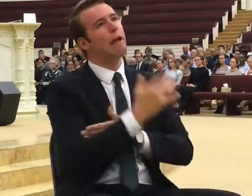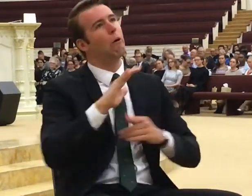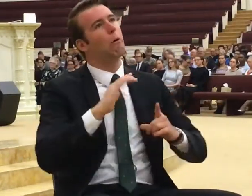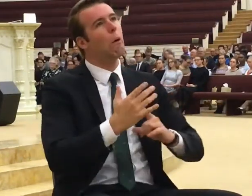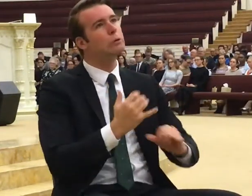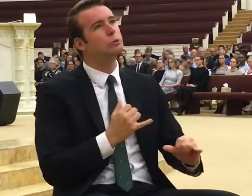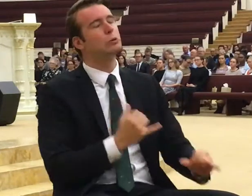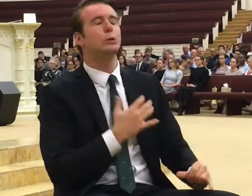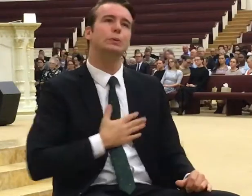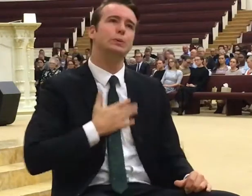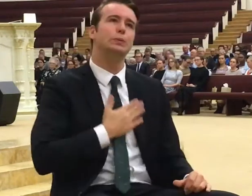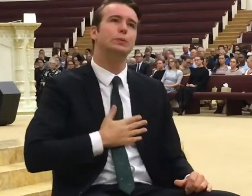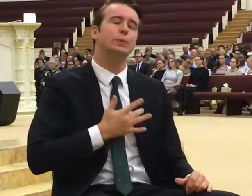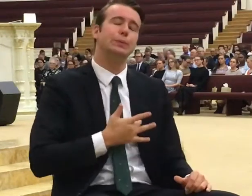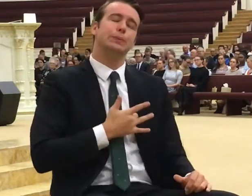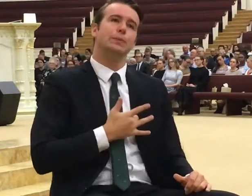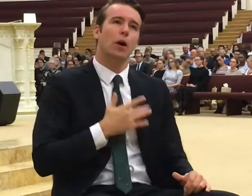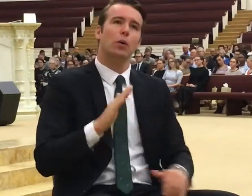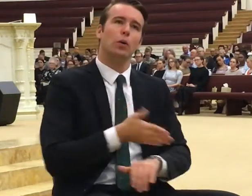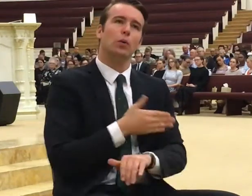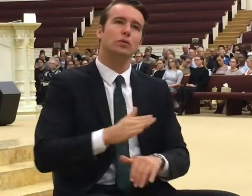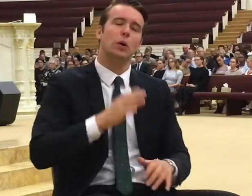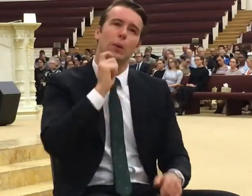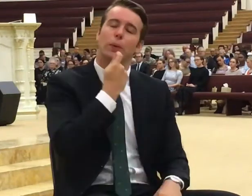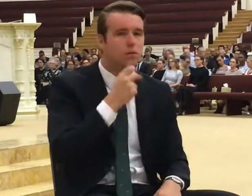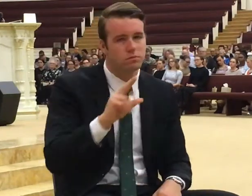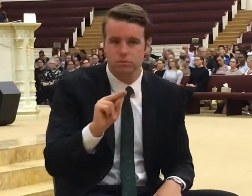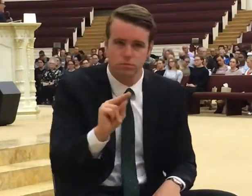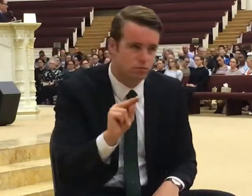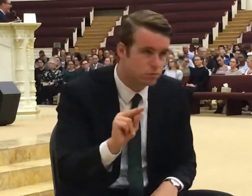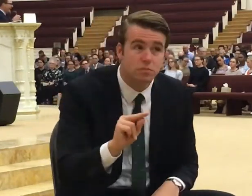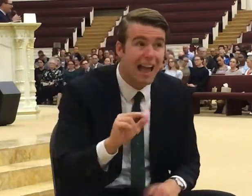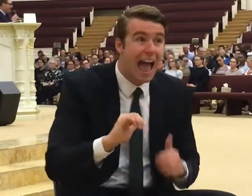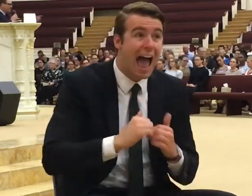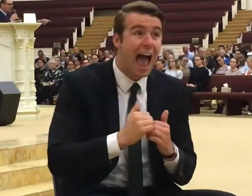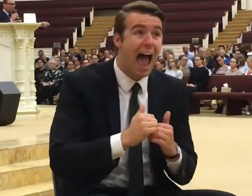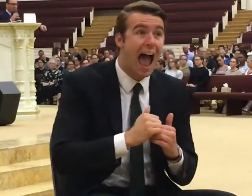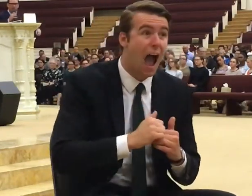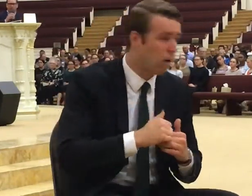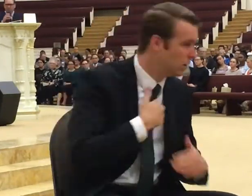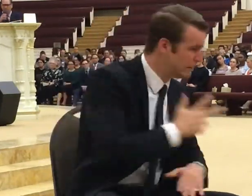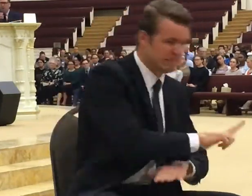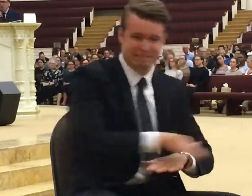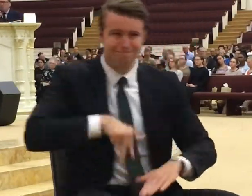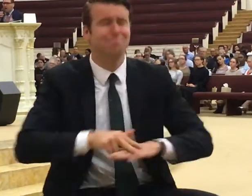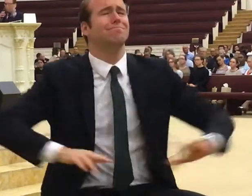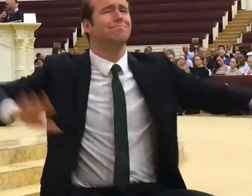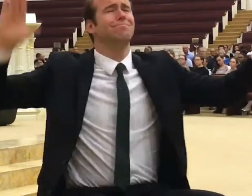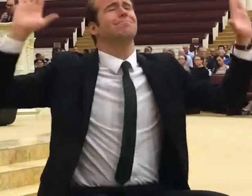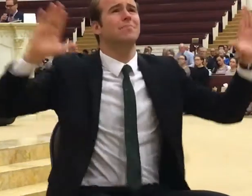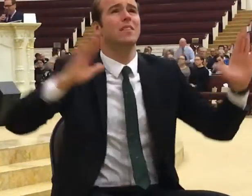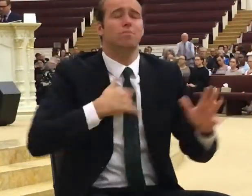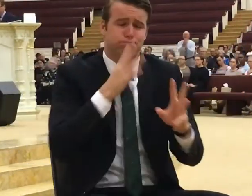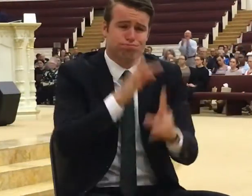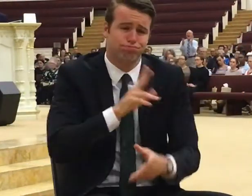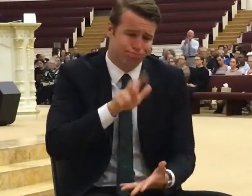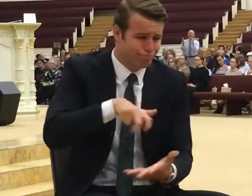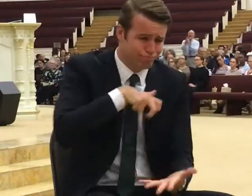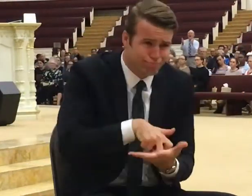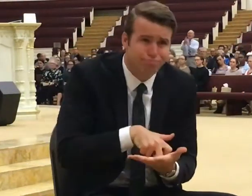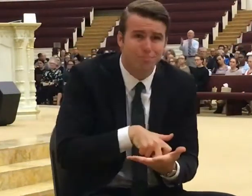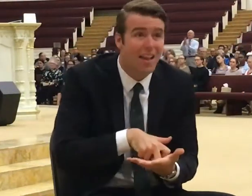It wasn't some cool song. I tell you what got our tail out of that pew into an altar where we fell with tears